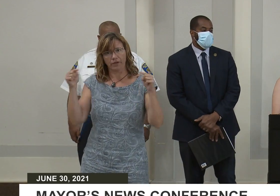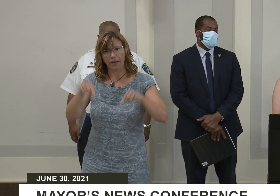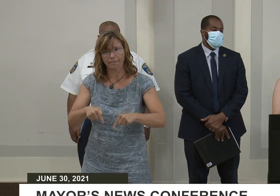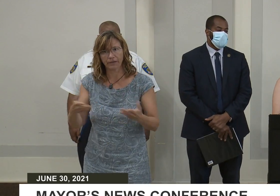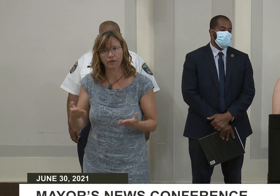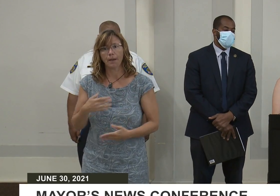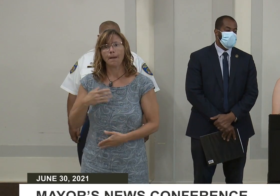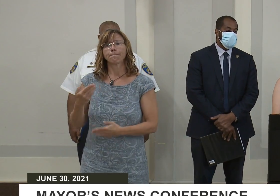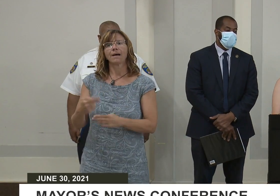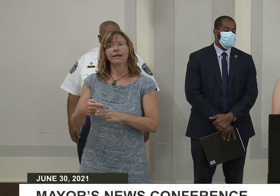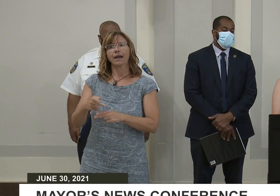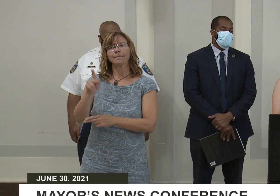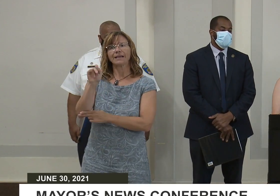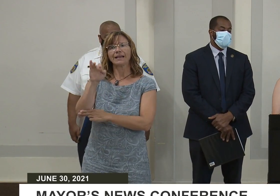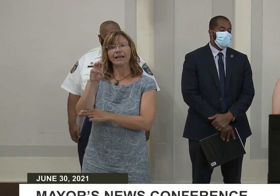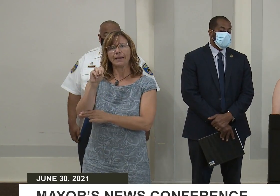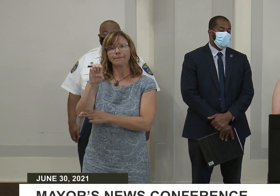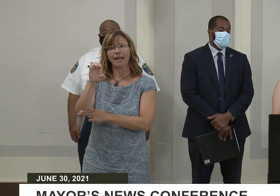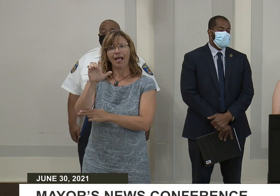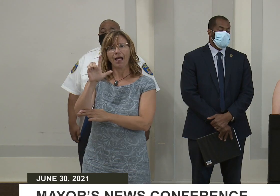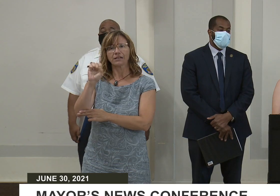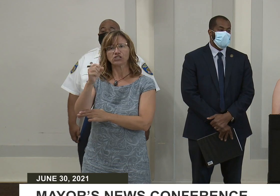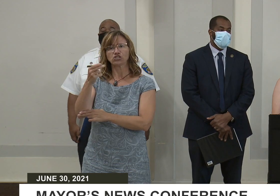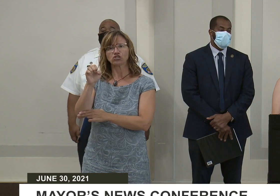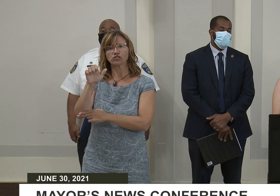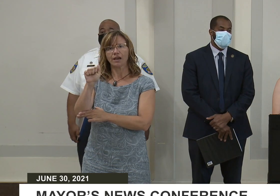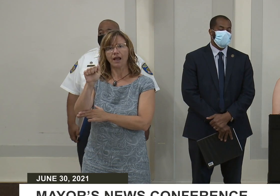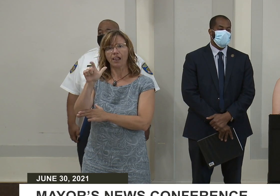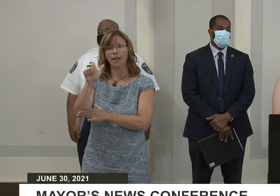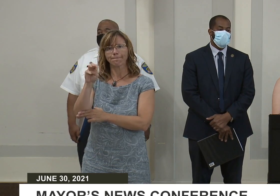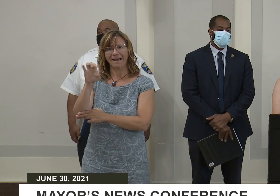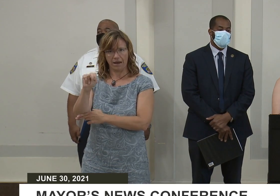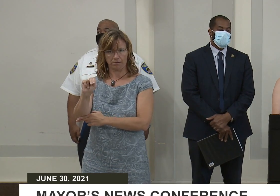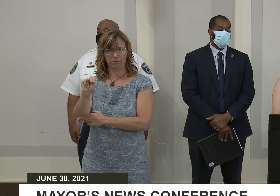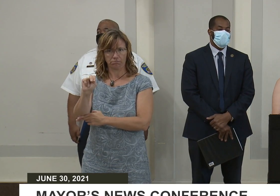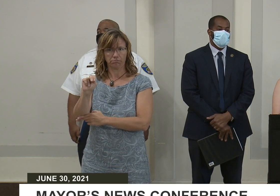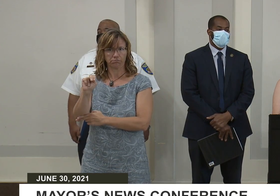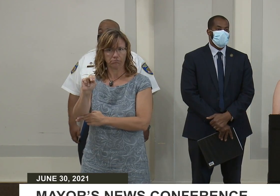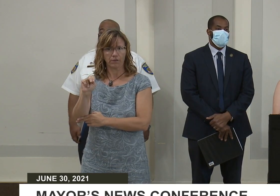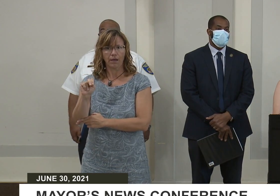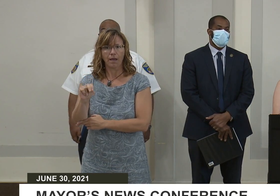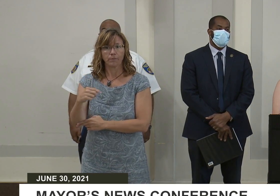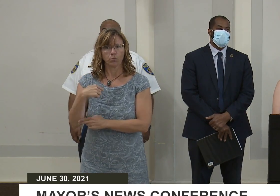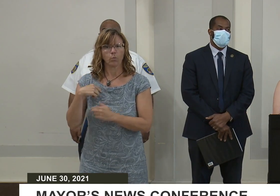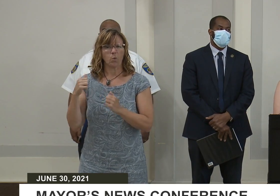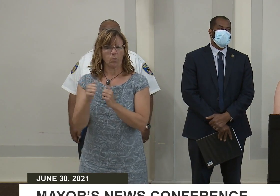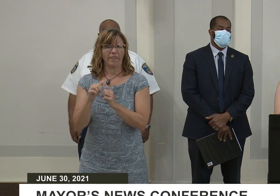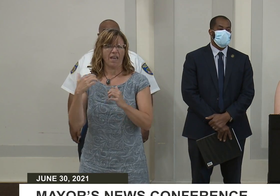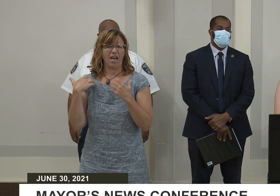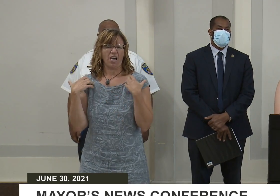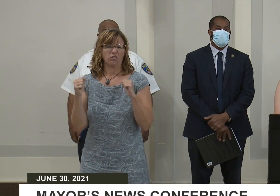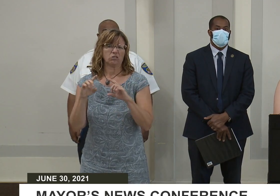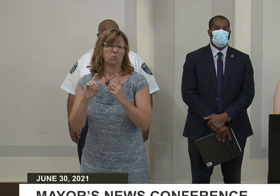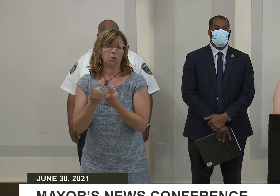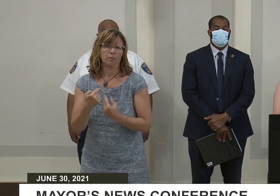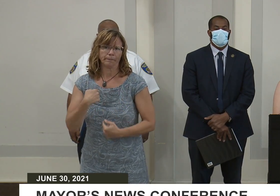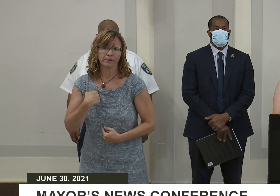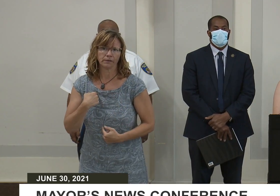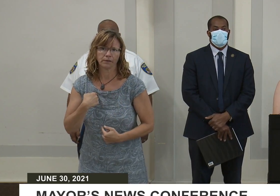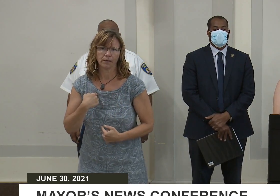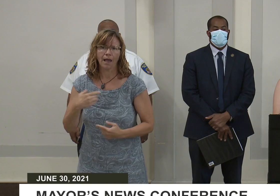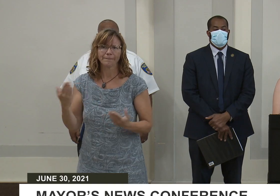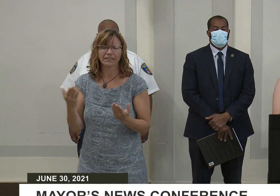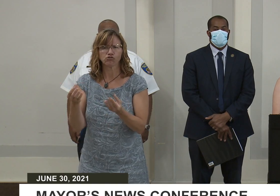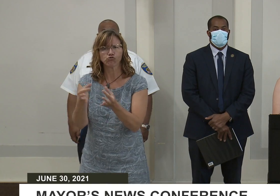Public Health Preparedness and Response at Baltimore City Health Department. I'm here today with an important reminder about staying cool during Code Red